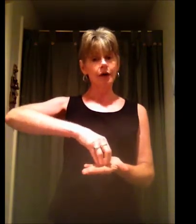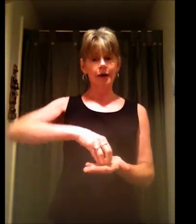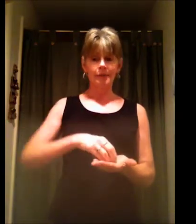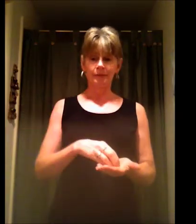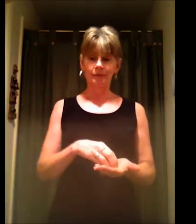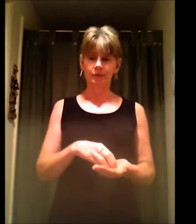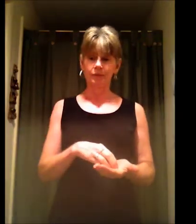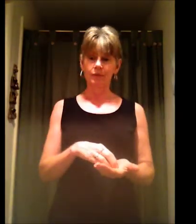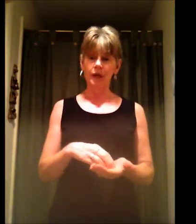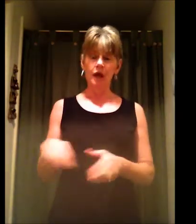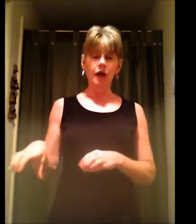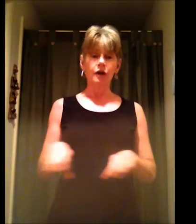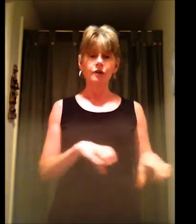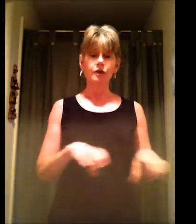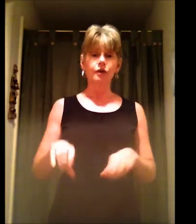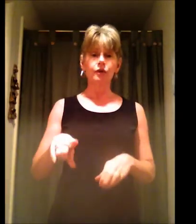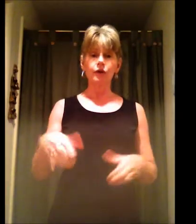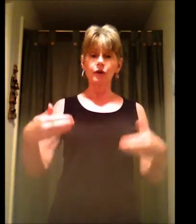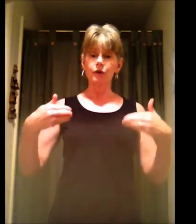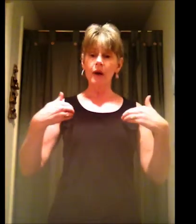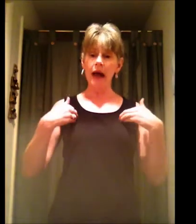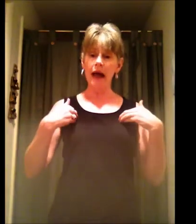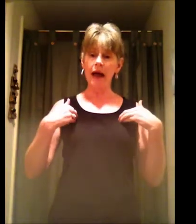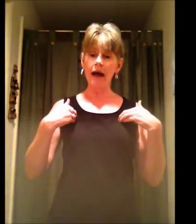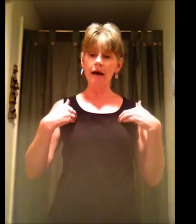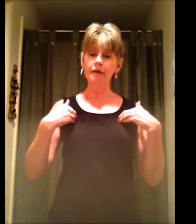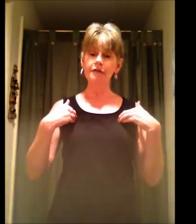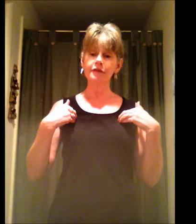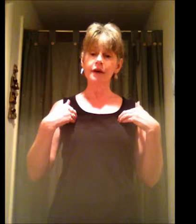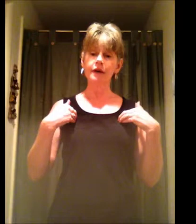cookie? Do you have